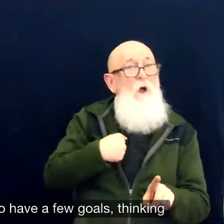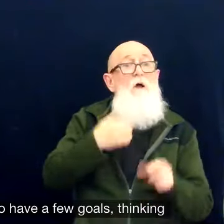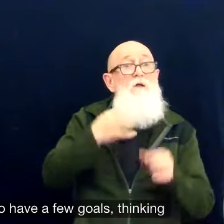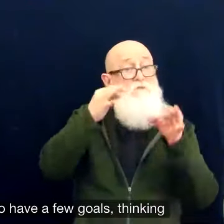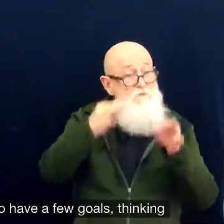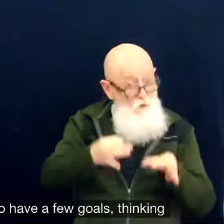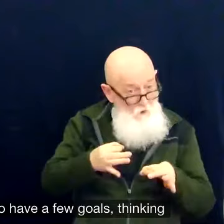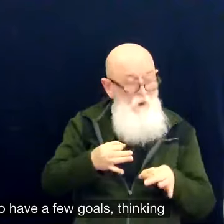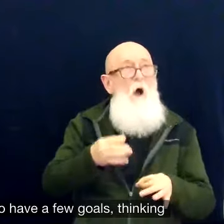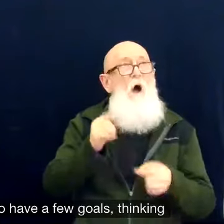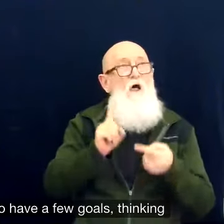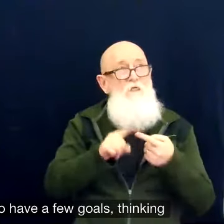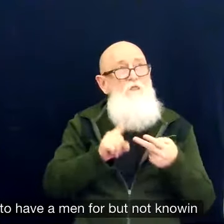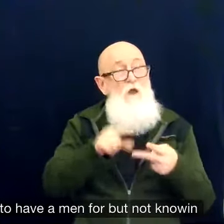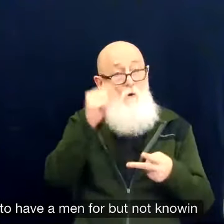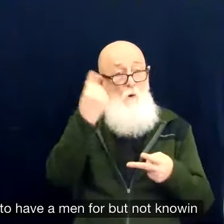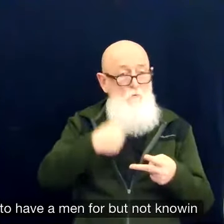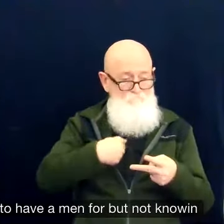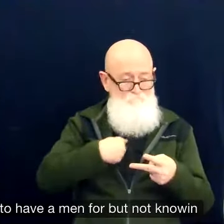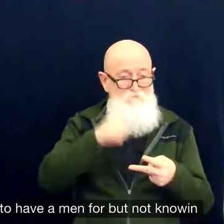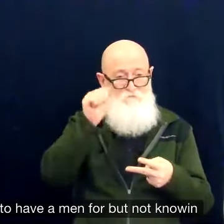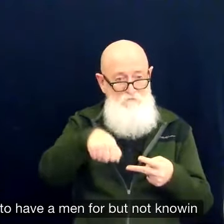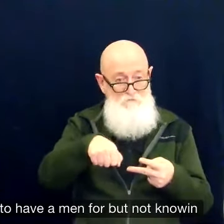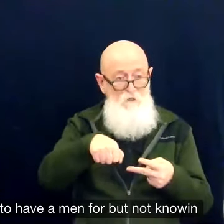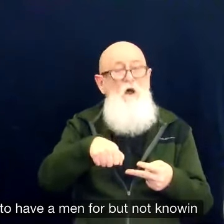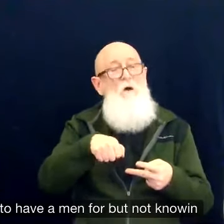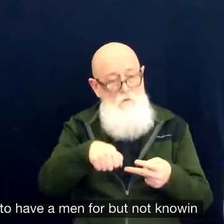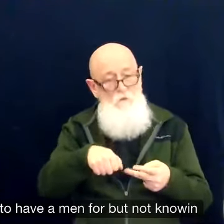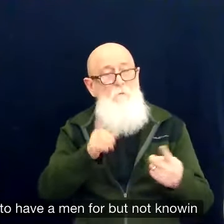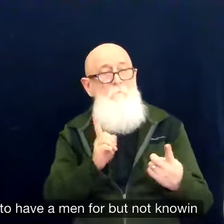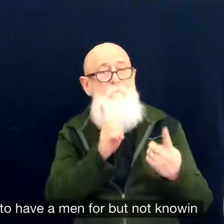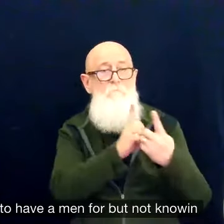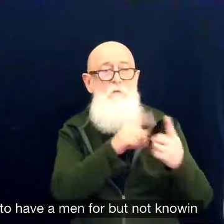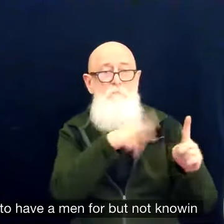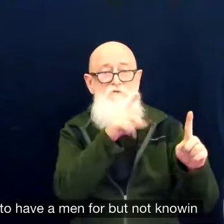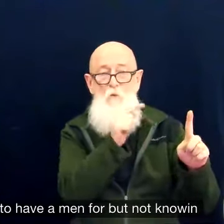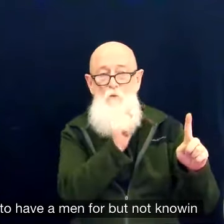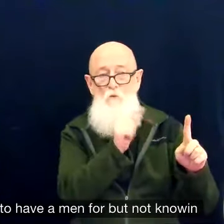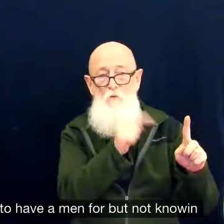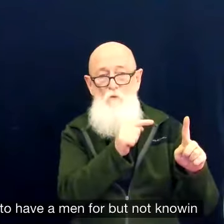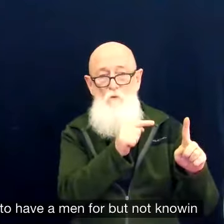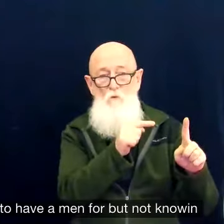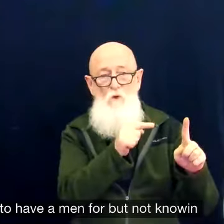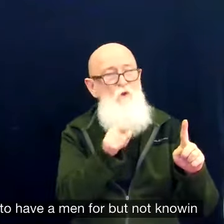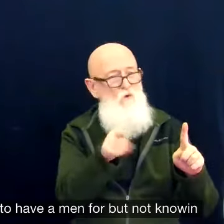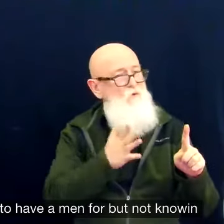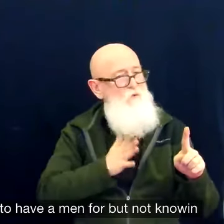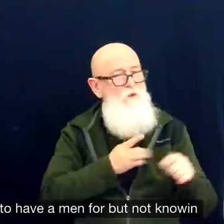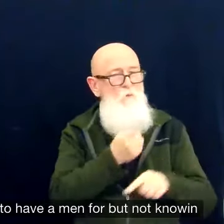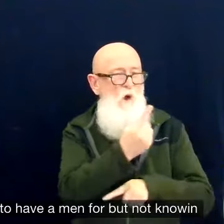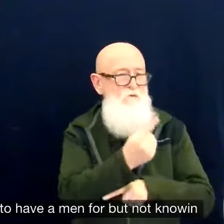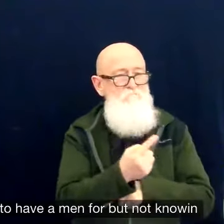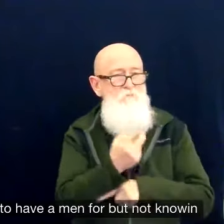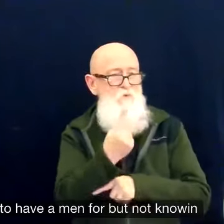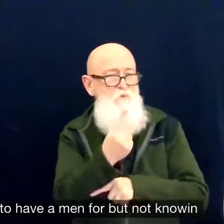goal-setting tools that we've talked about so that you've at least got 1 or 2 goals to take to your first session with